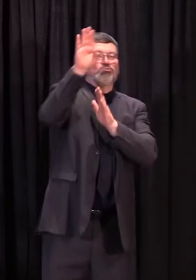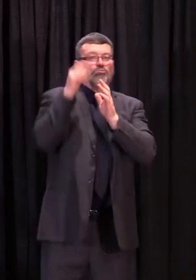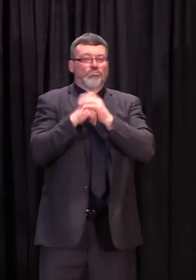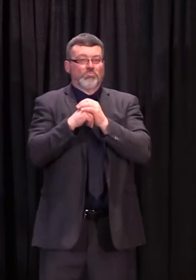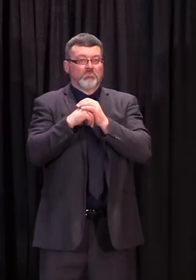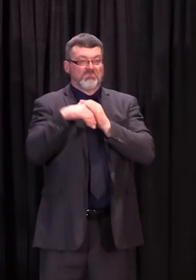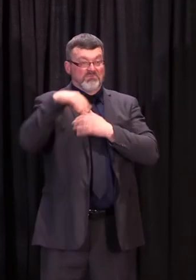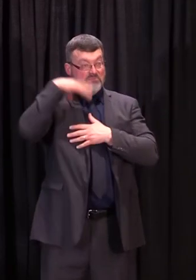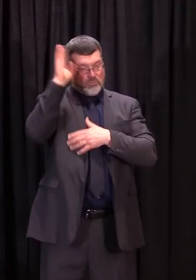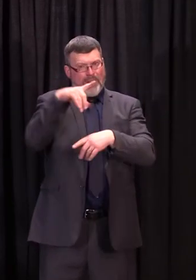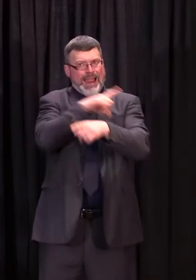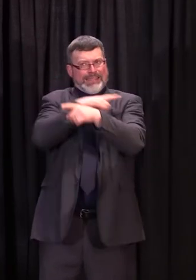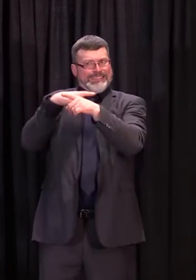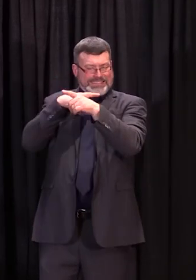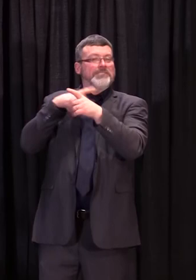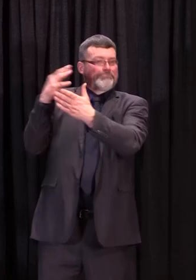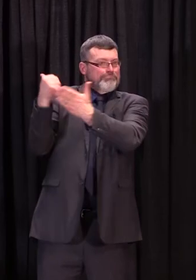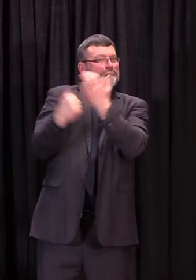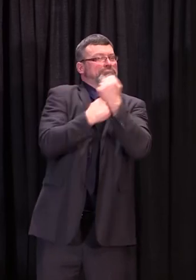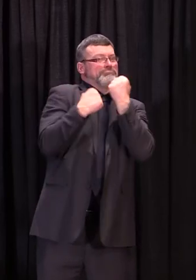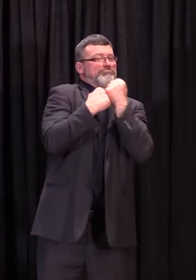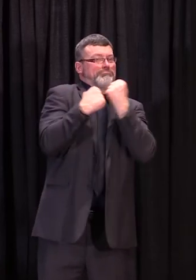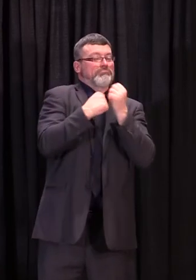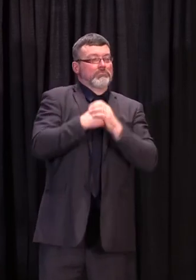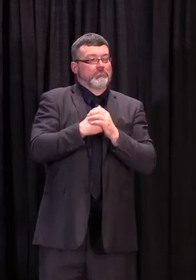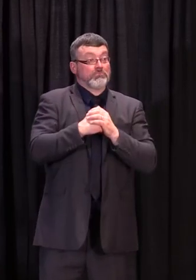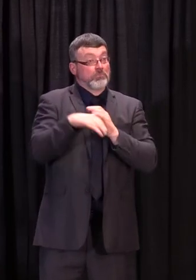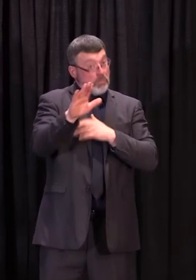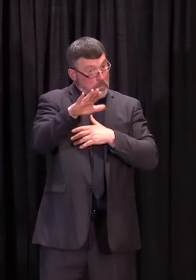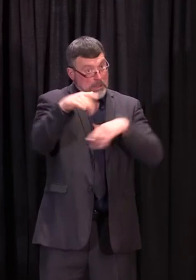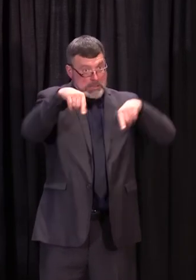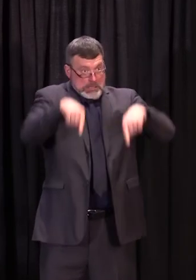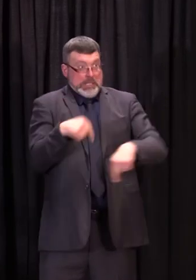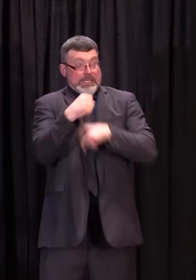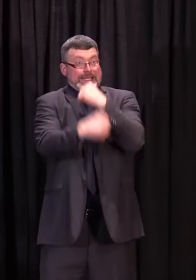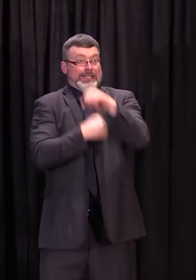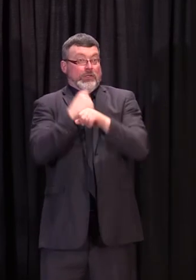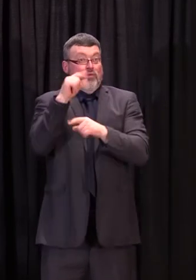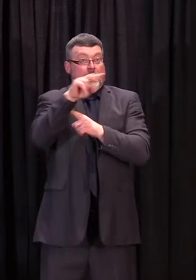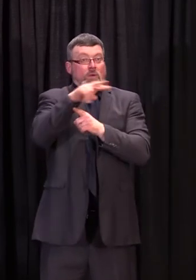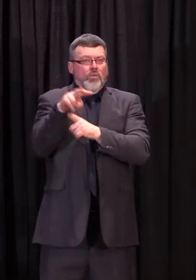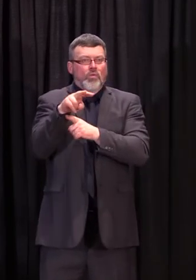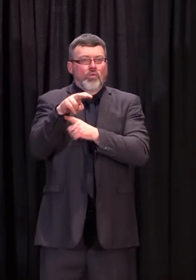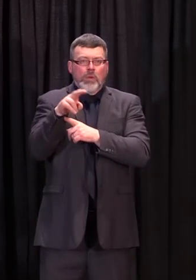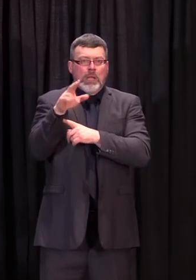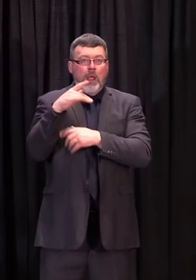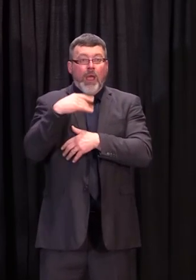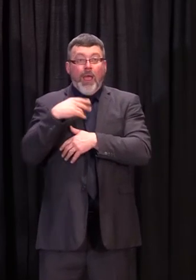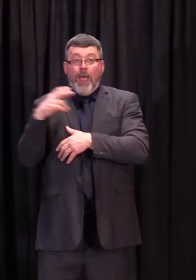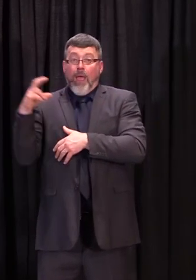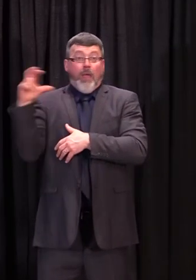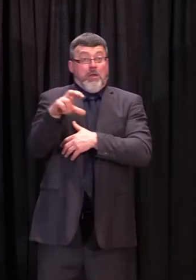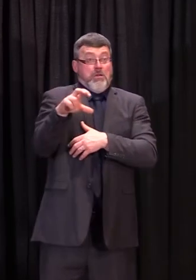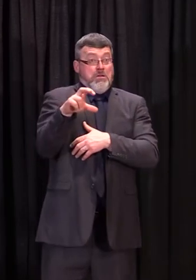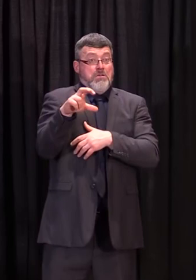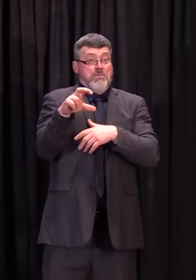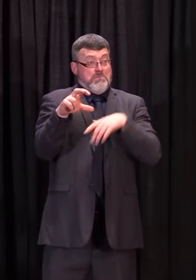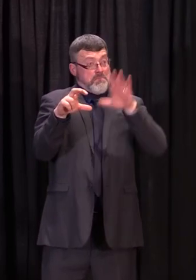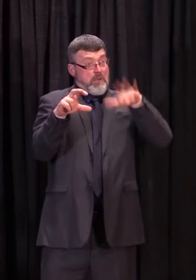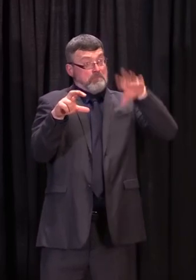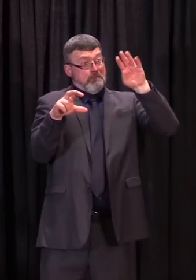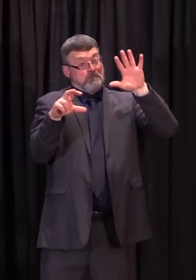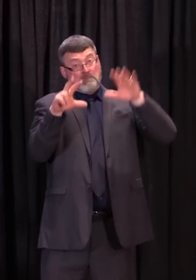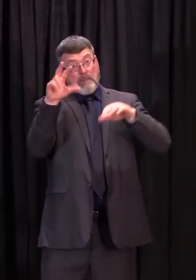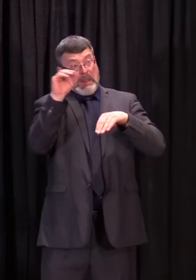as well. So this year, let's not only boost our annual investment to $5 million, but